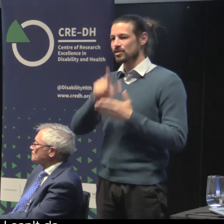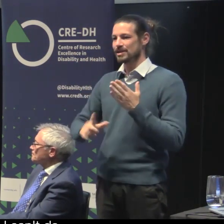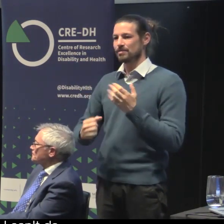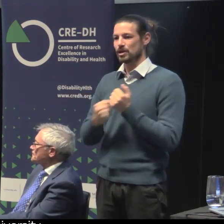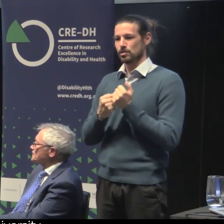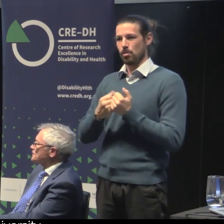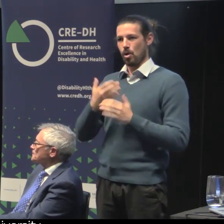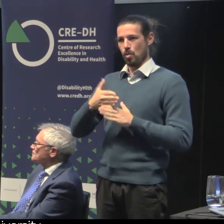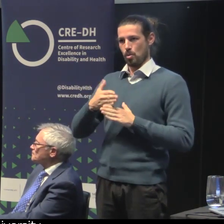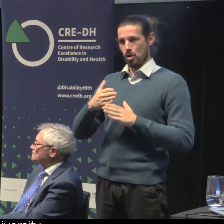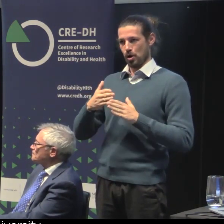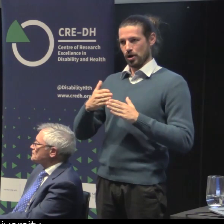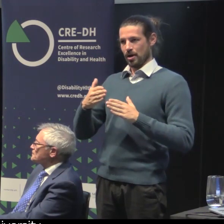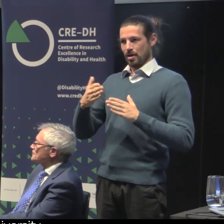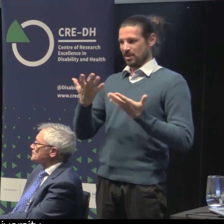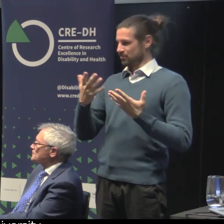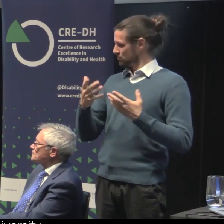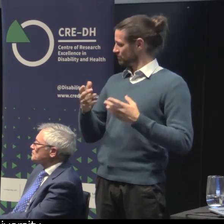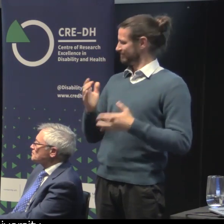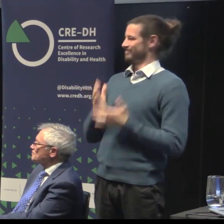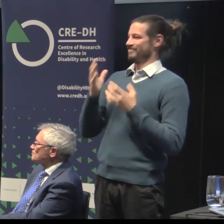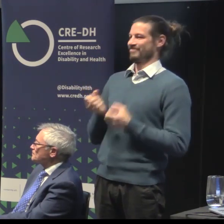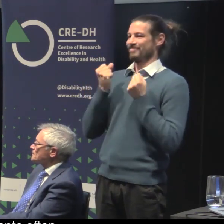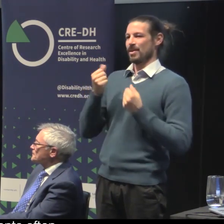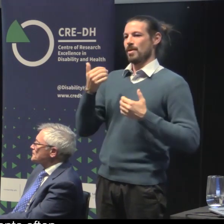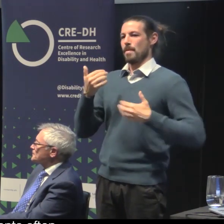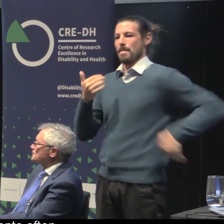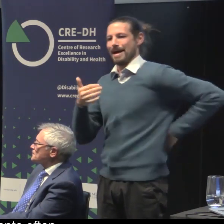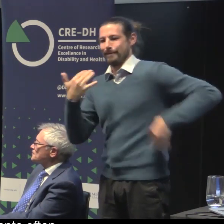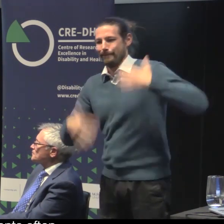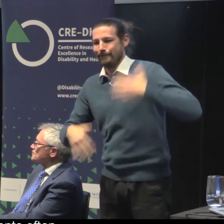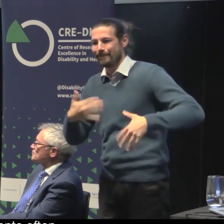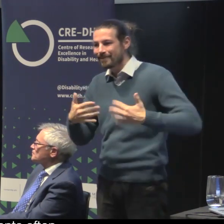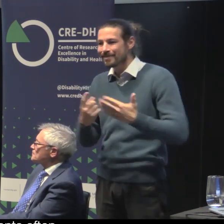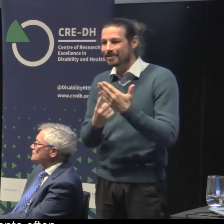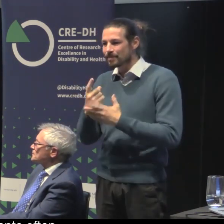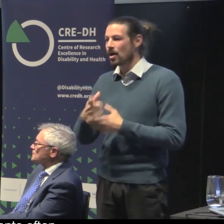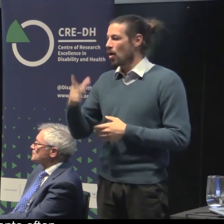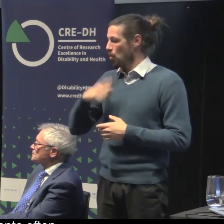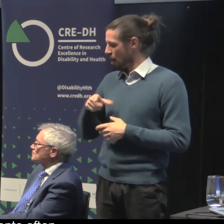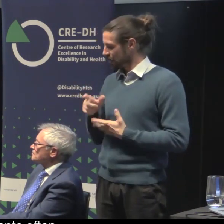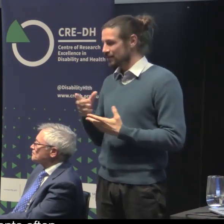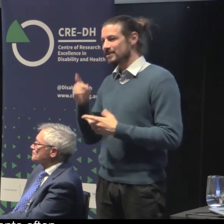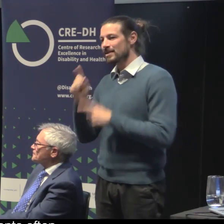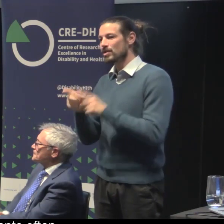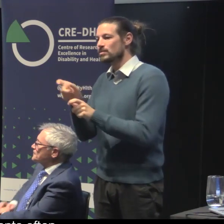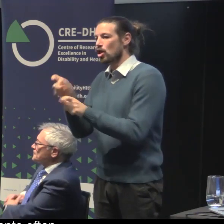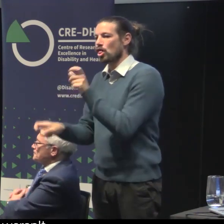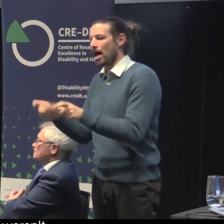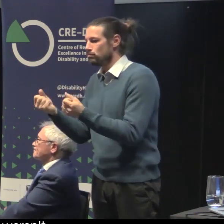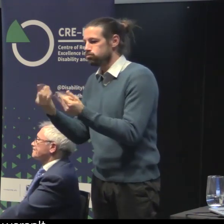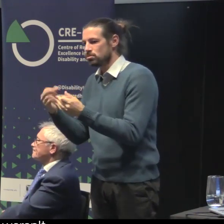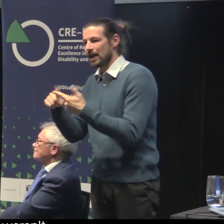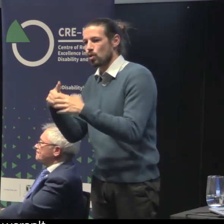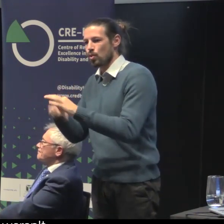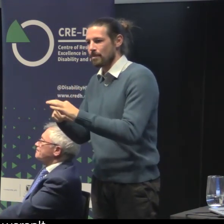fund university, but now I have a back injury because my clients often had inferior equipment because they weren't